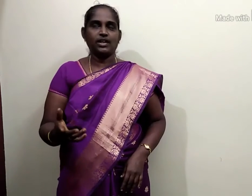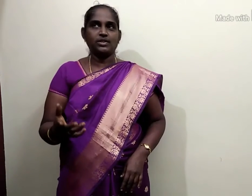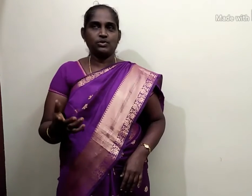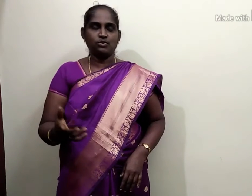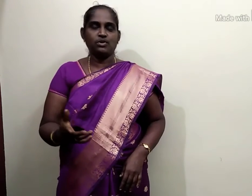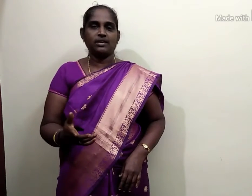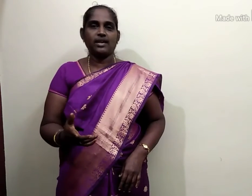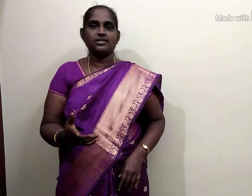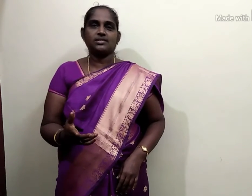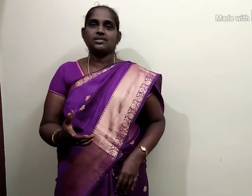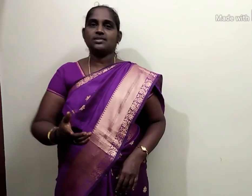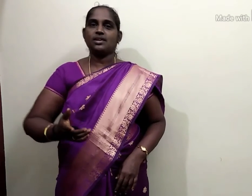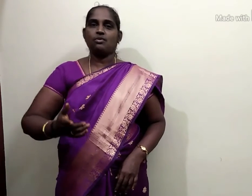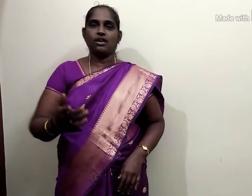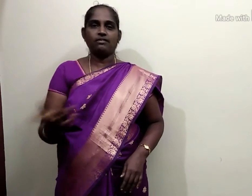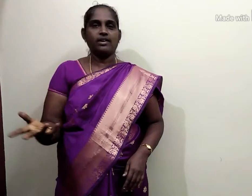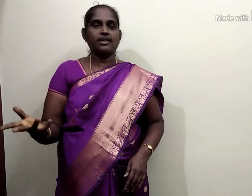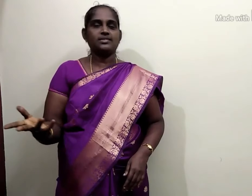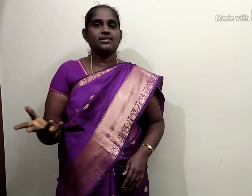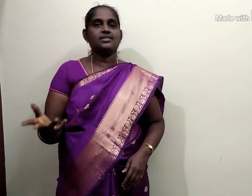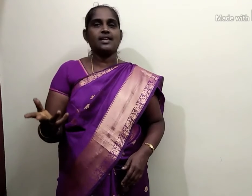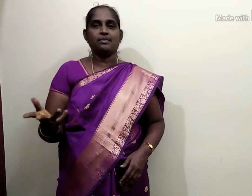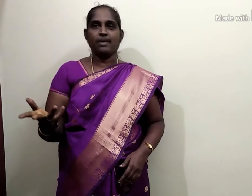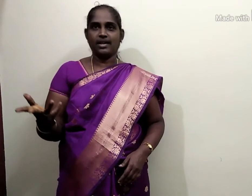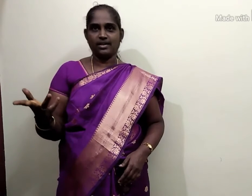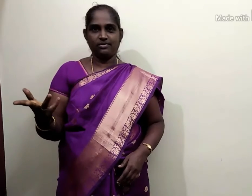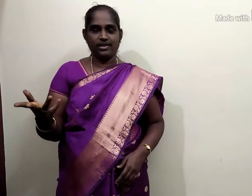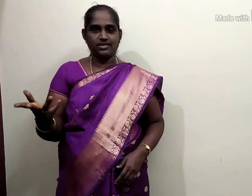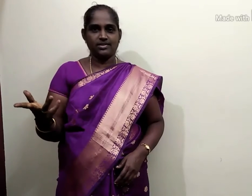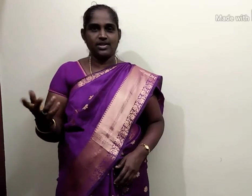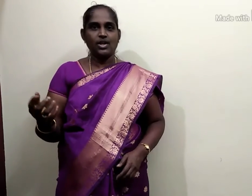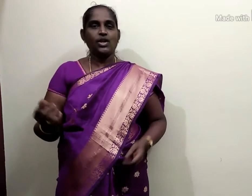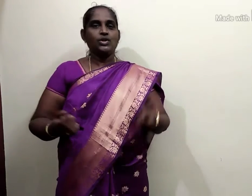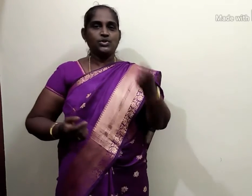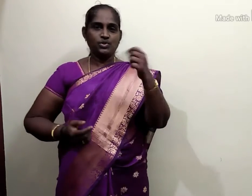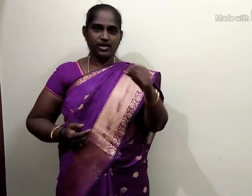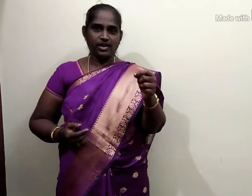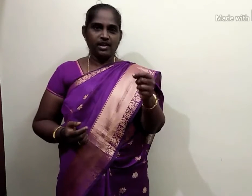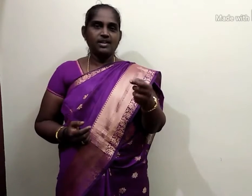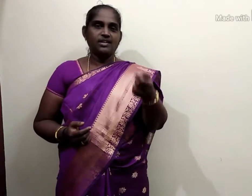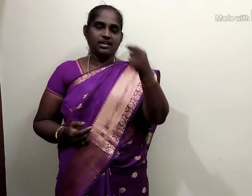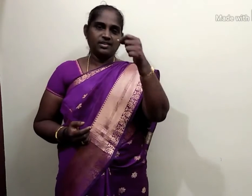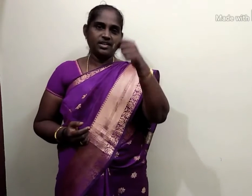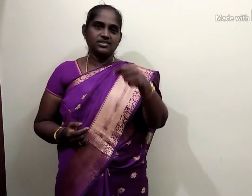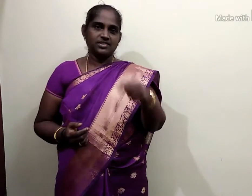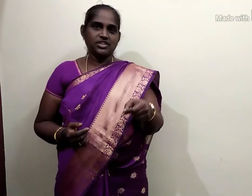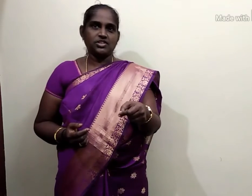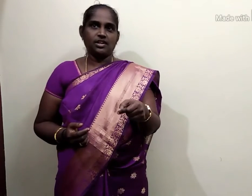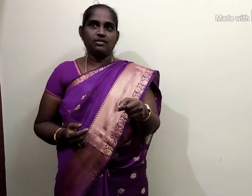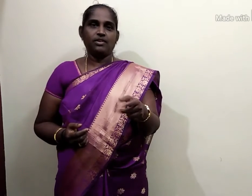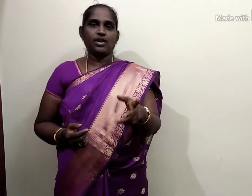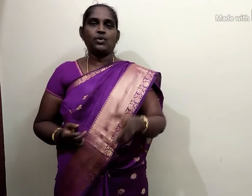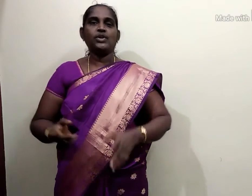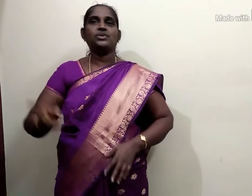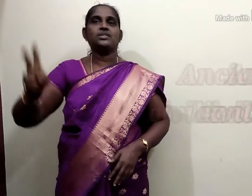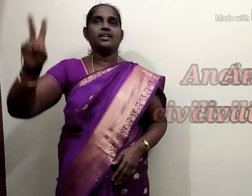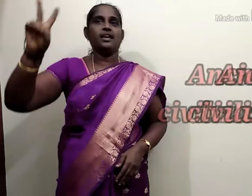particularly 2 mark answers, 1 word answers and paragraph answers. Today, in this session, we are going to study